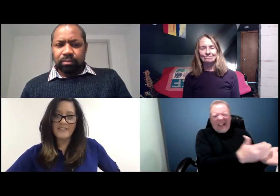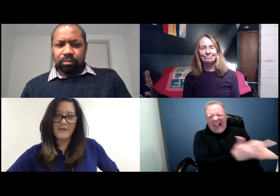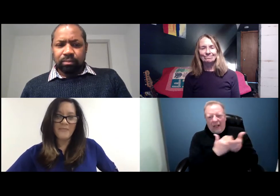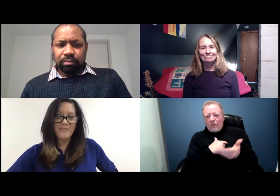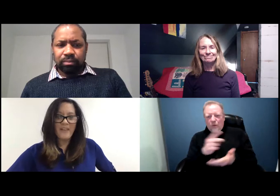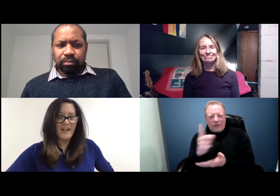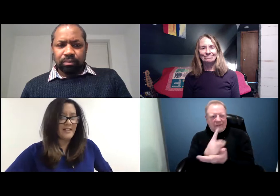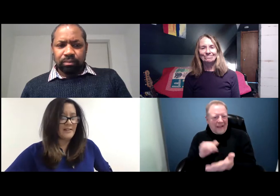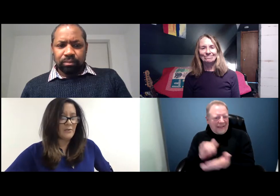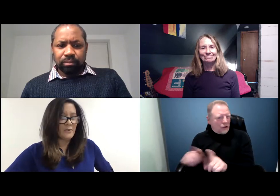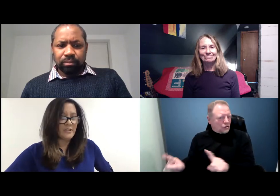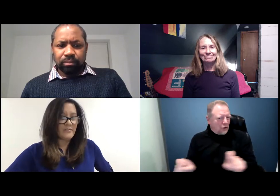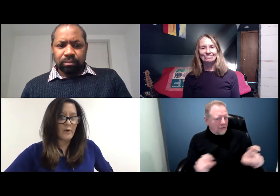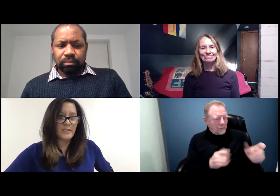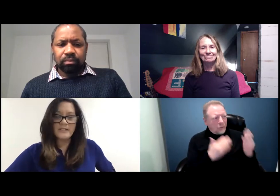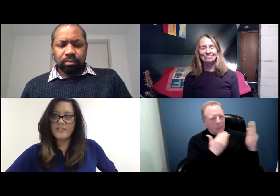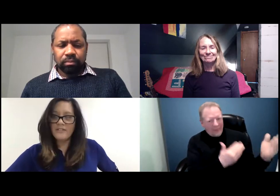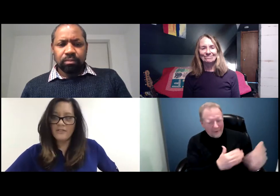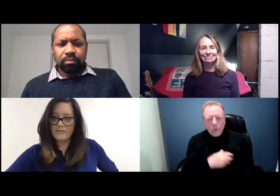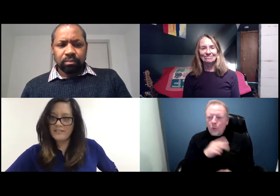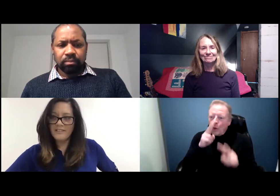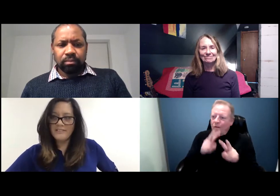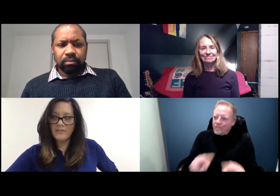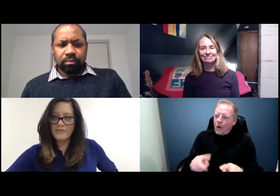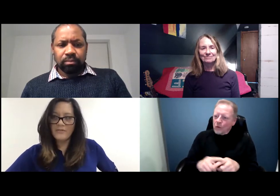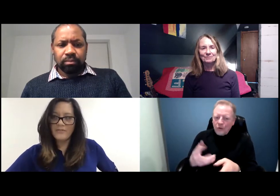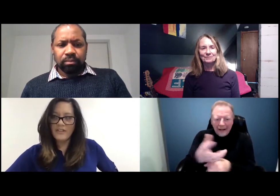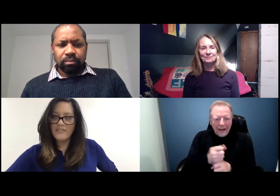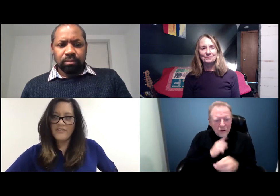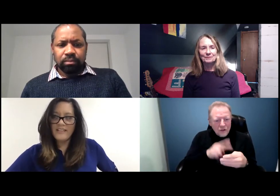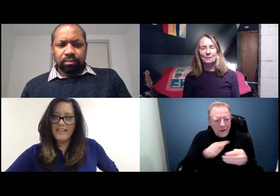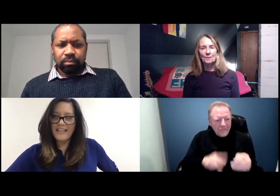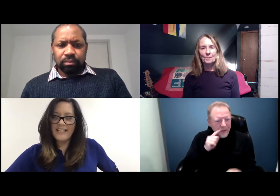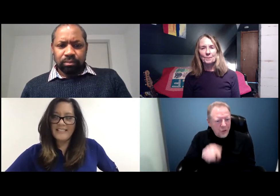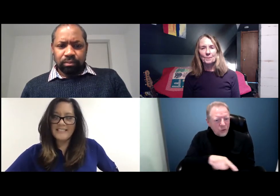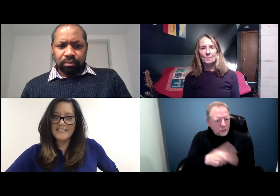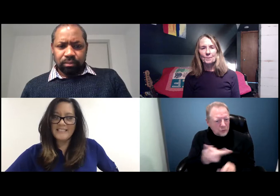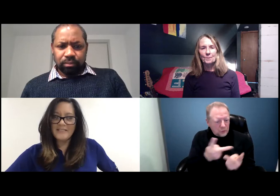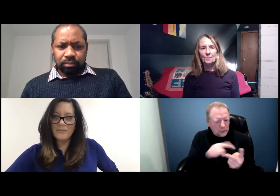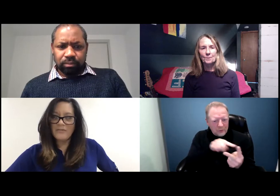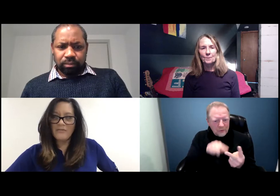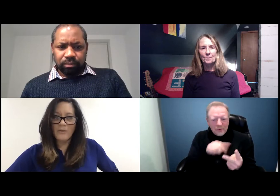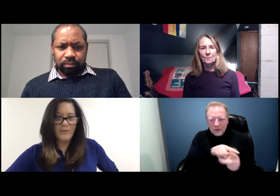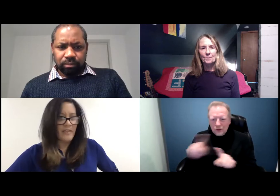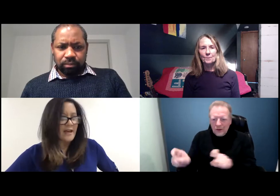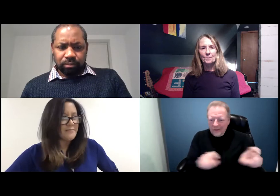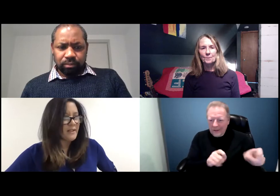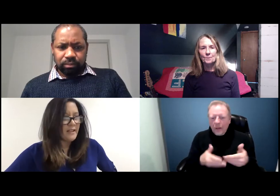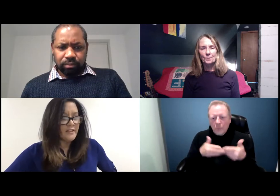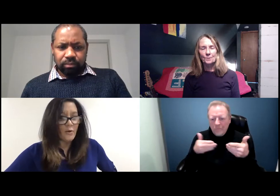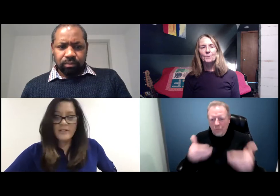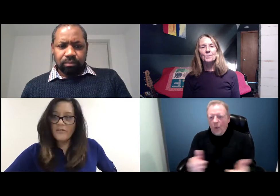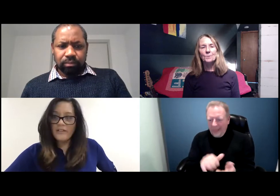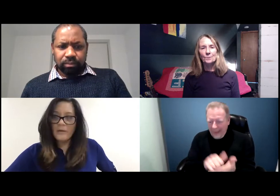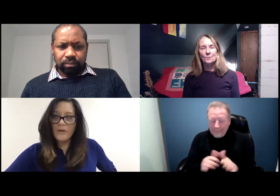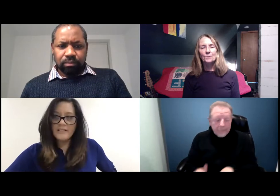survey. So we're looking forward to receiving the results of those 2 surveys and moving forward with that.